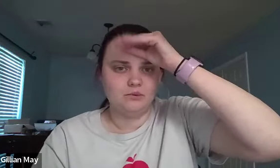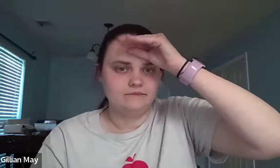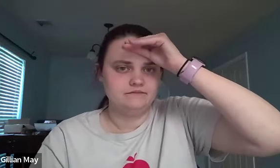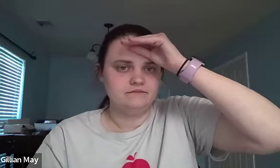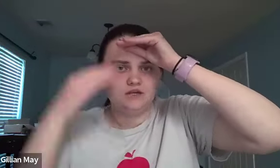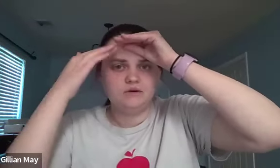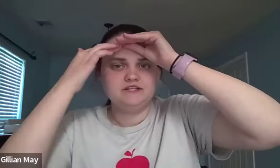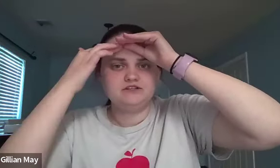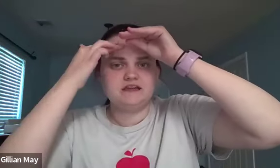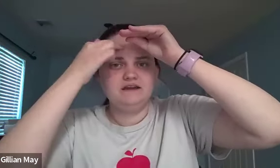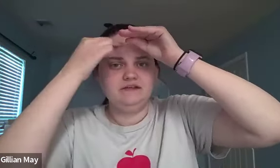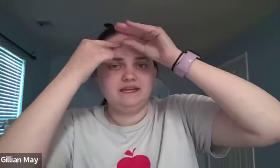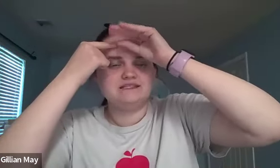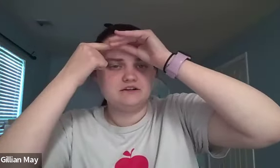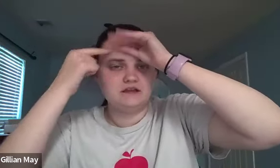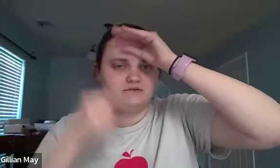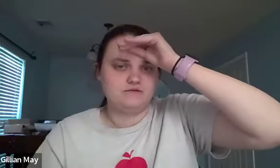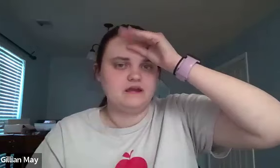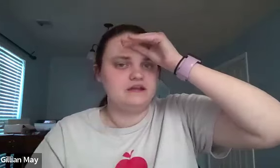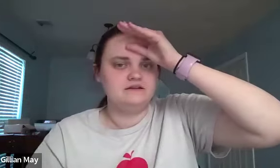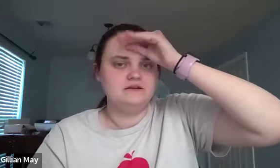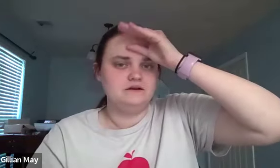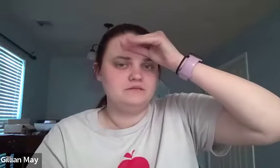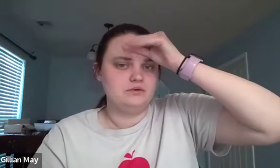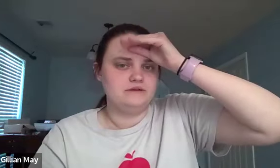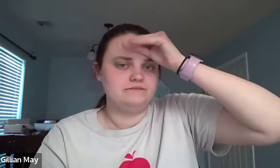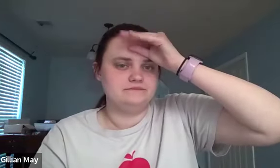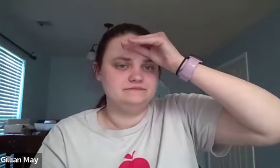boy. And you want to make sure it's like kind of like it is center like of your forehead, boy.